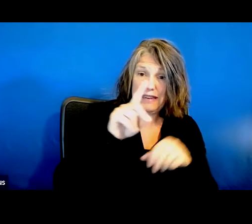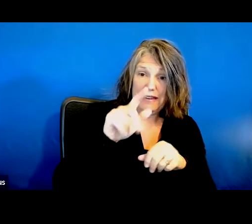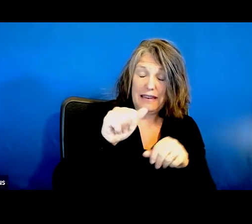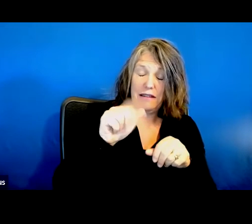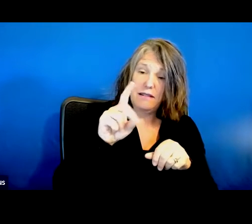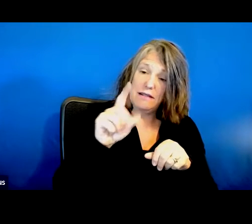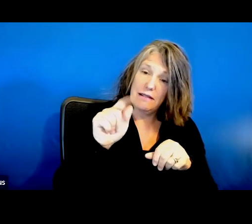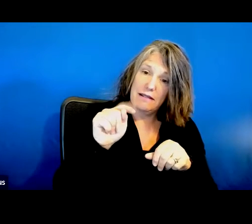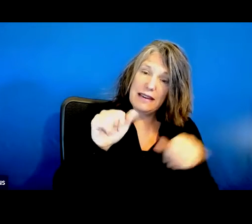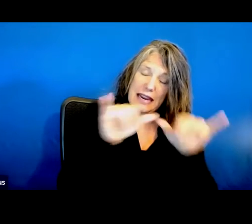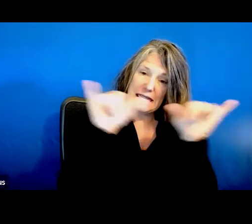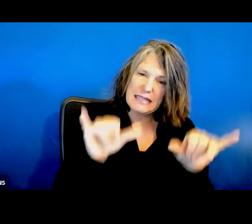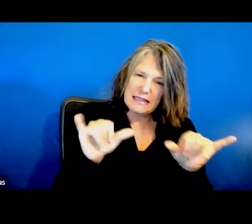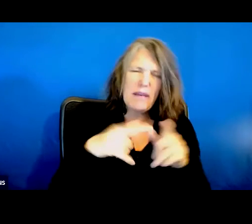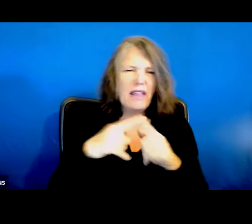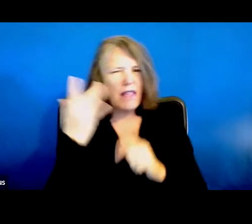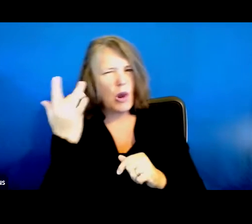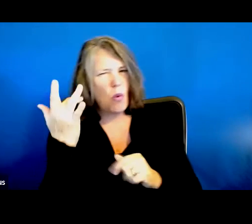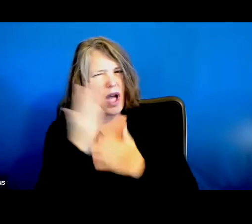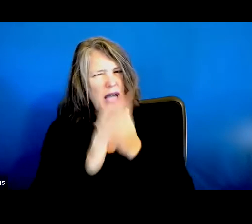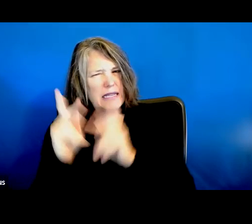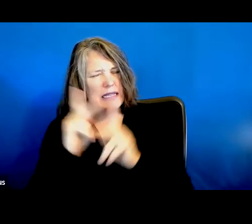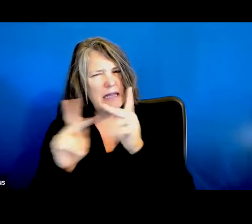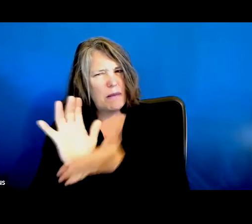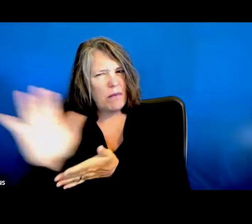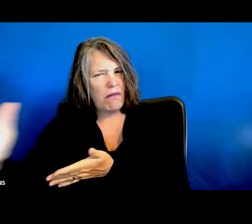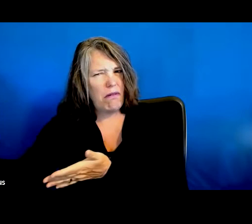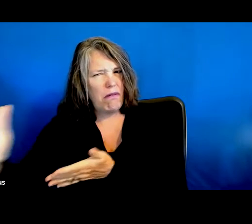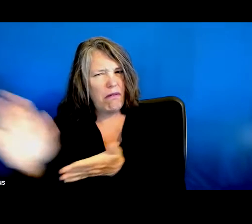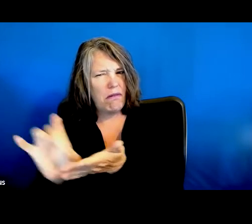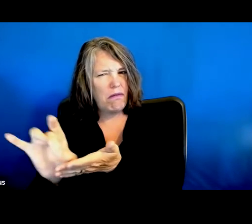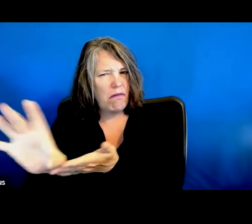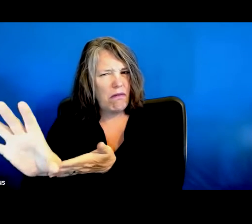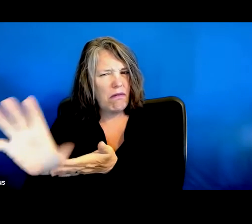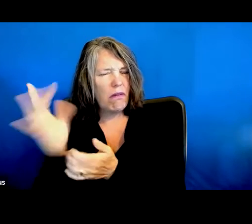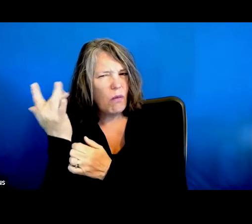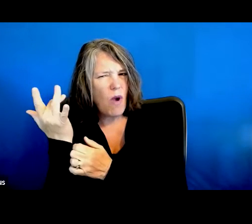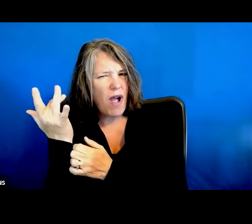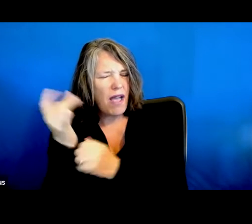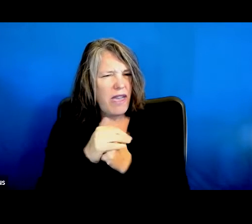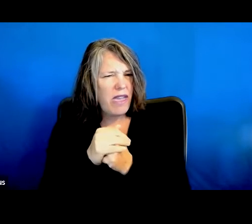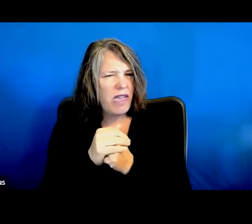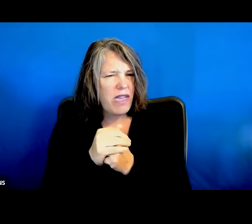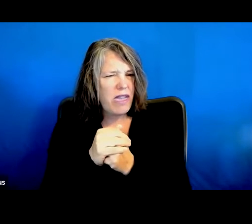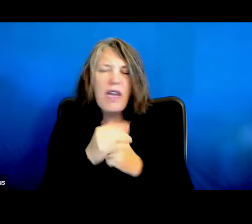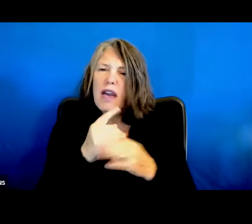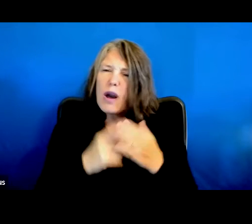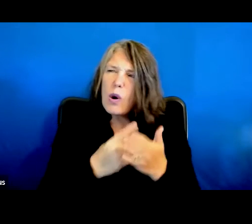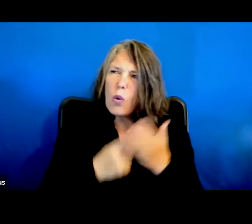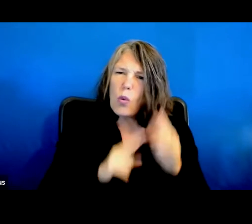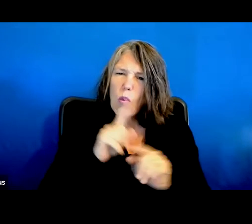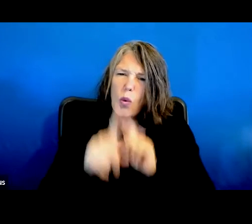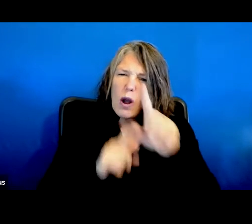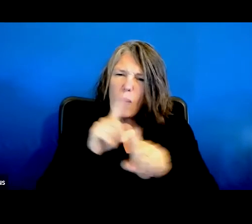then why are some people being marginalized and excluded? What questions are being